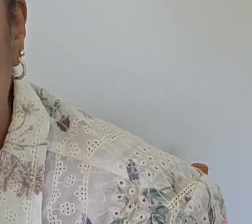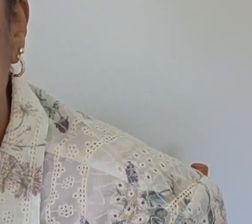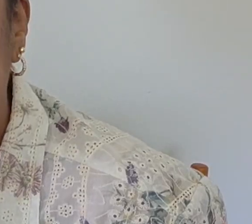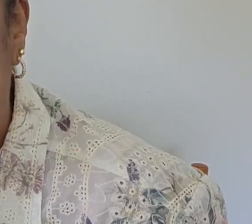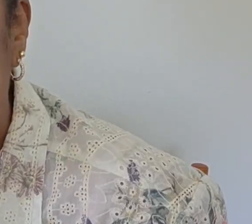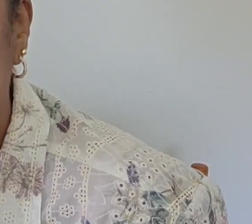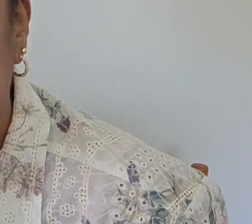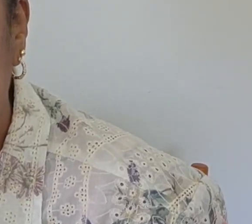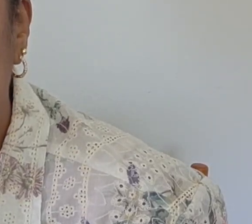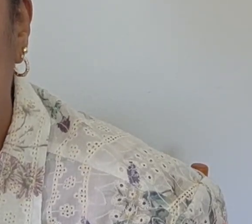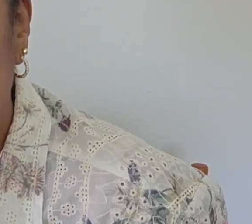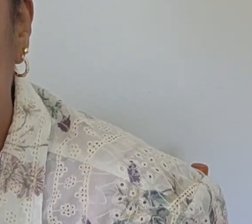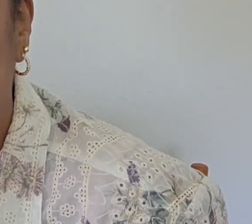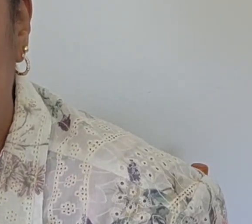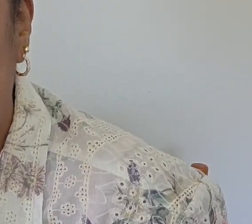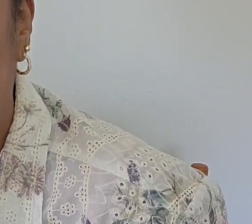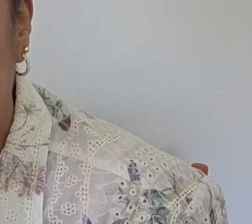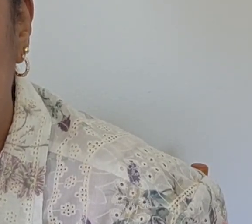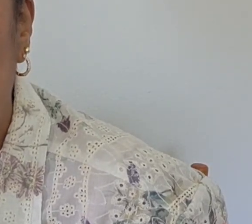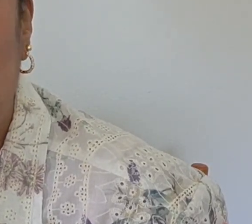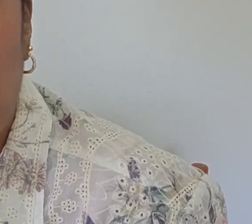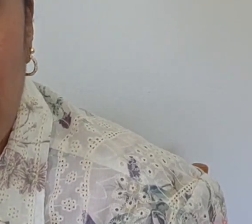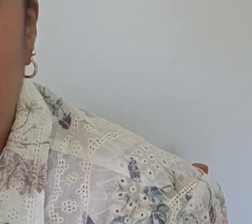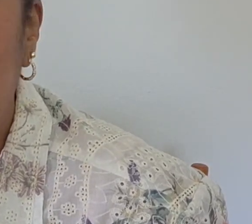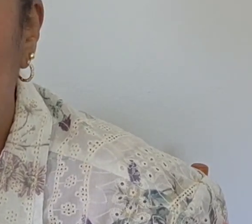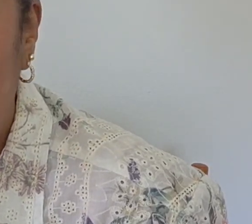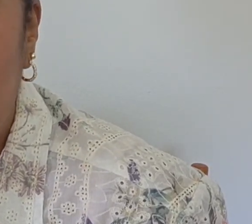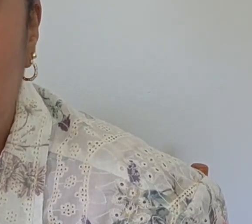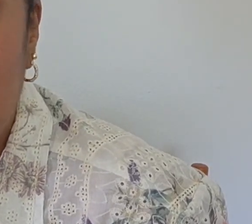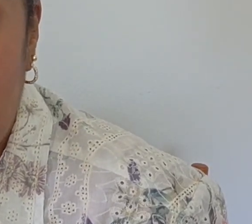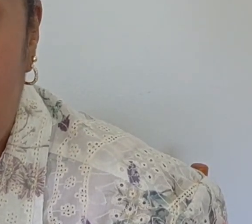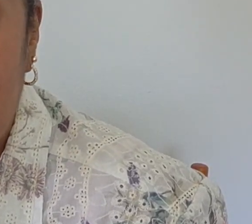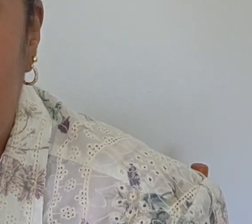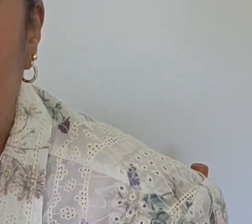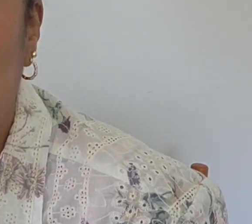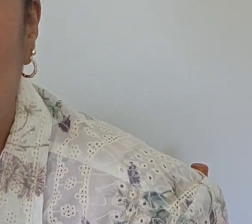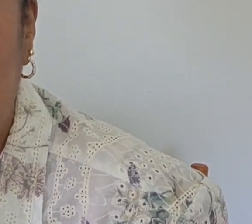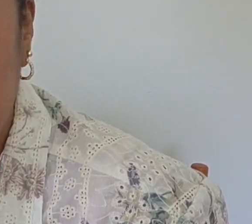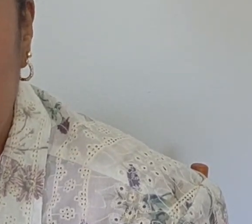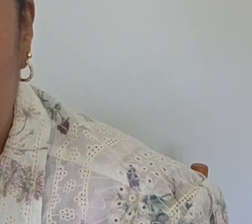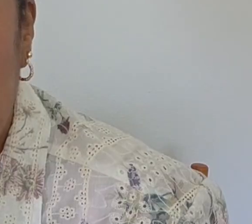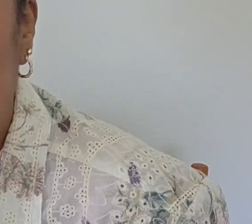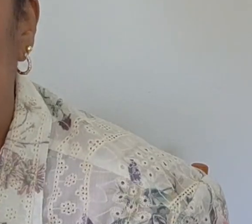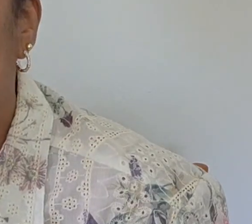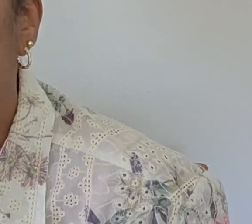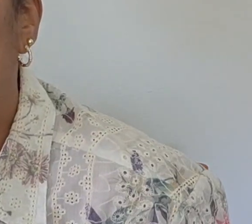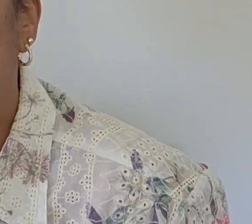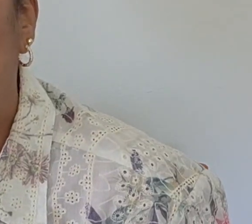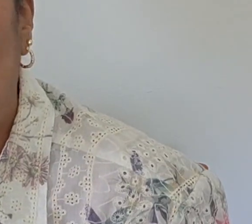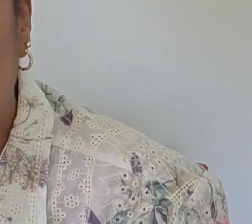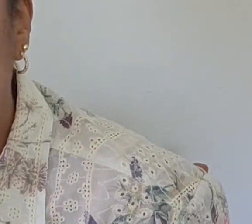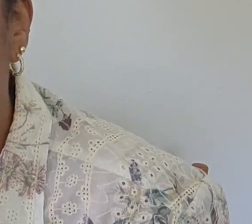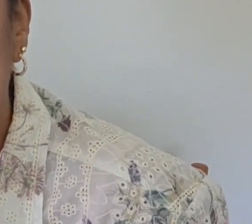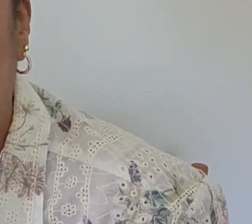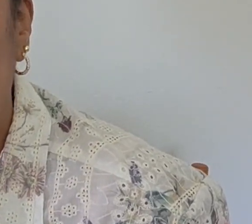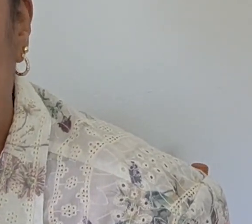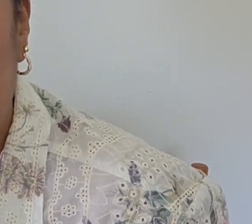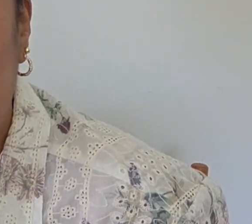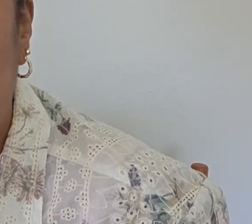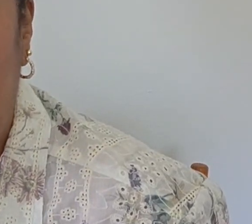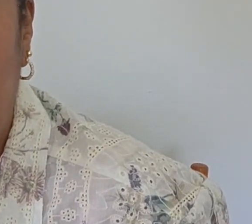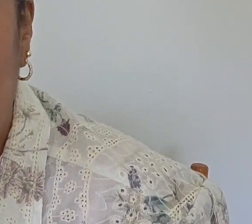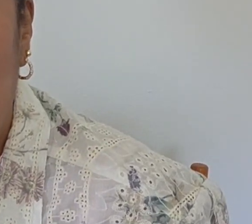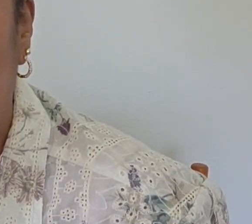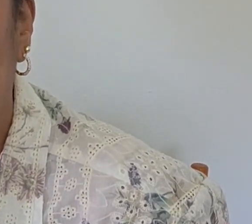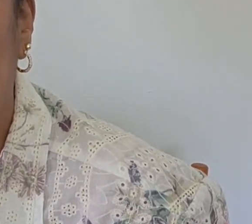We're going to dive into what is on the page. Branden Jacobs-Jenkins has written a wildly